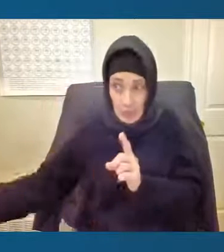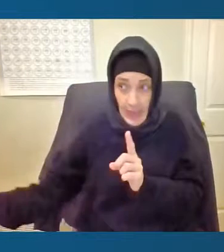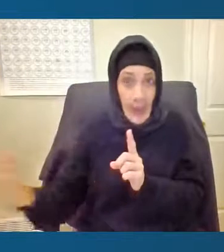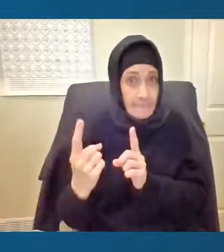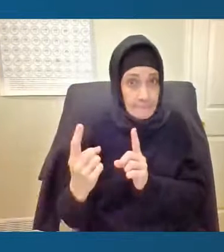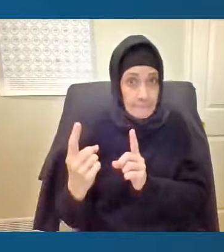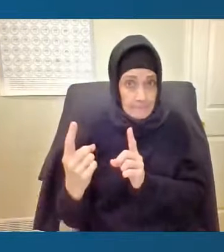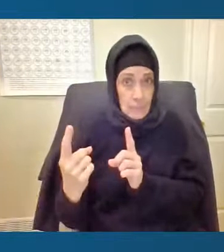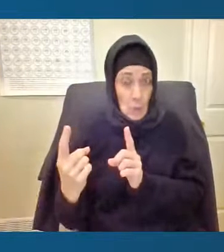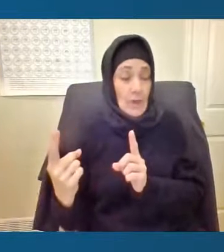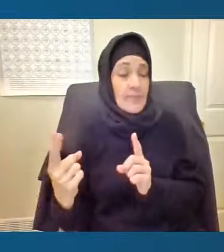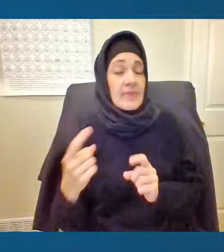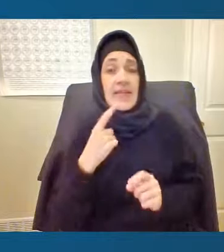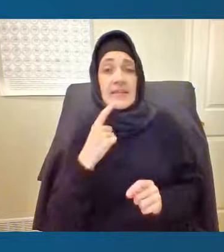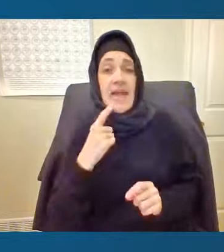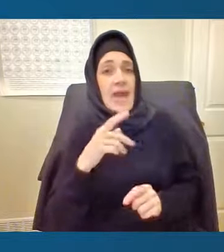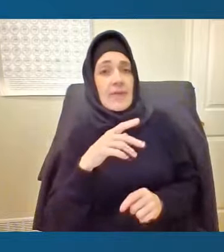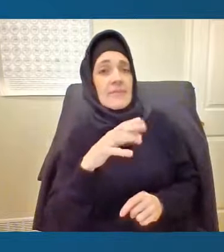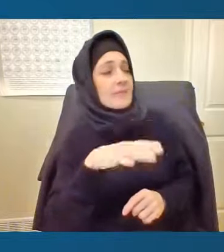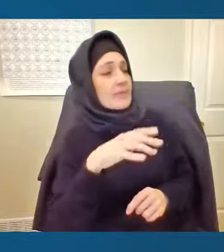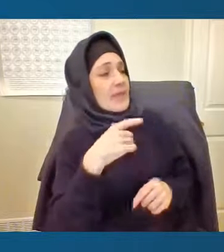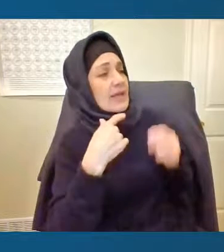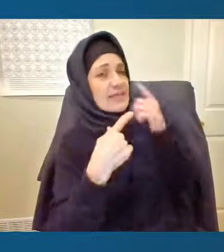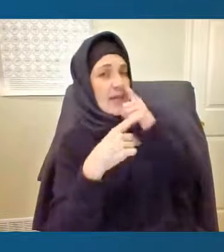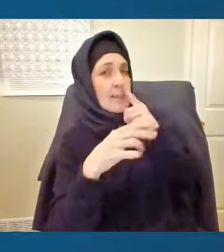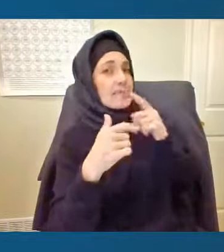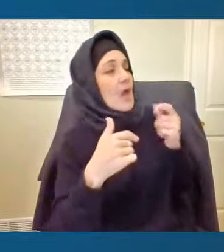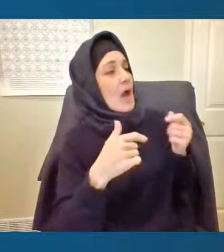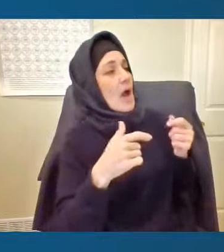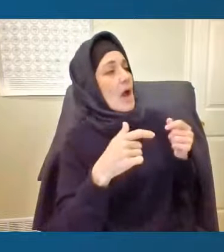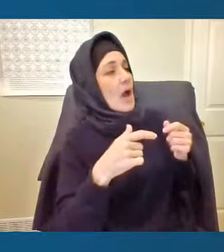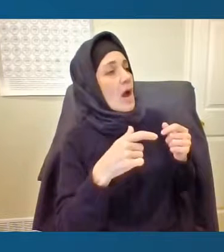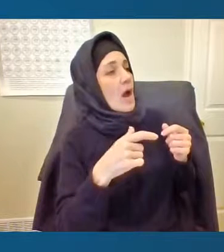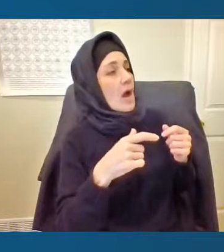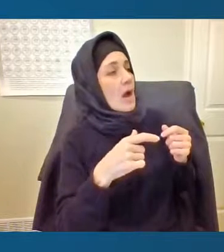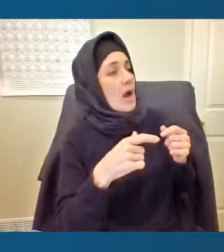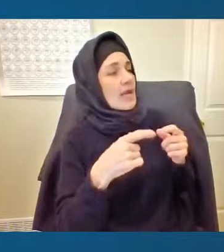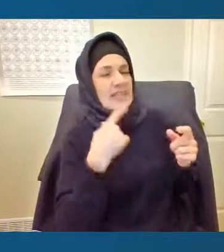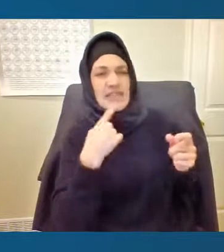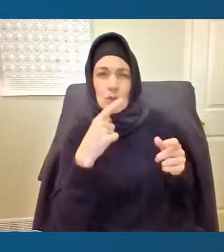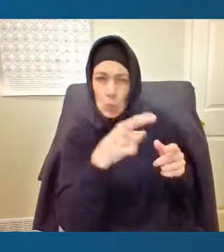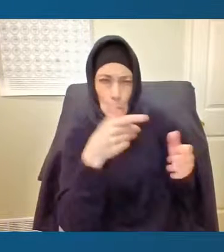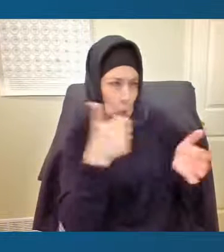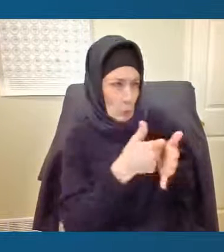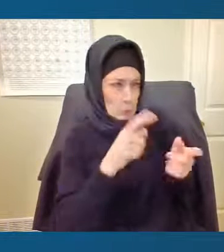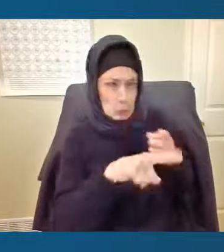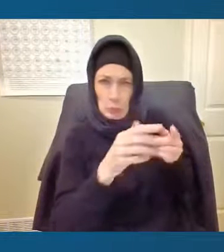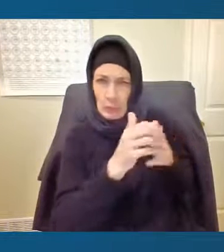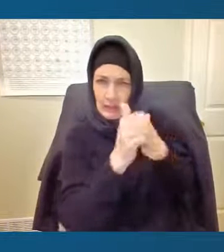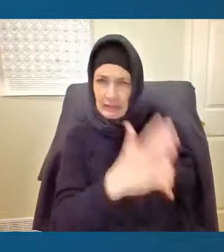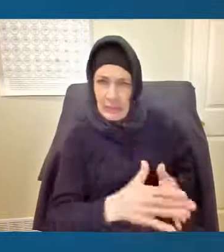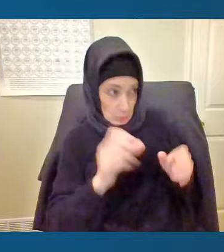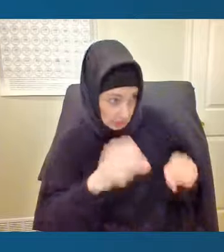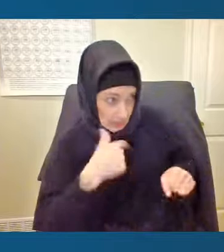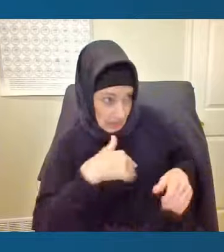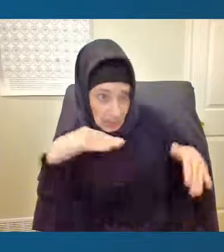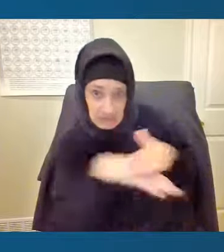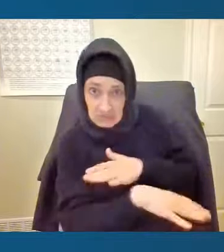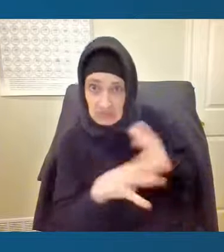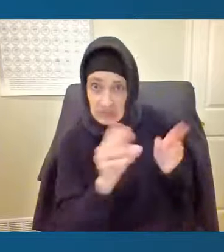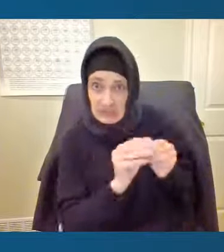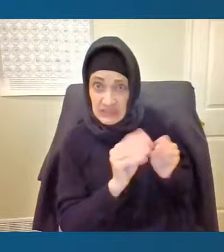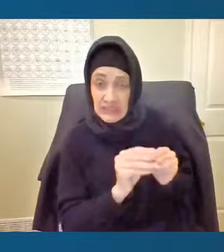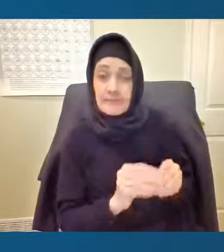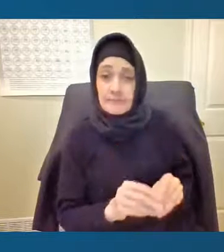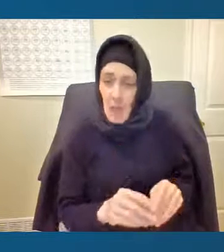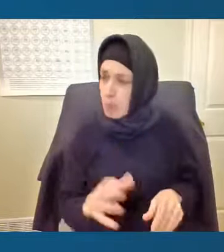room with you guys? So the cousin's like, all right, cool. I'll get you in. So the moment he got him in, right away, you ever